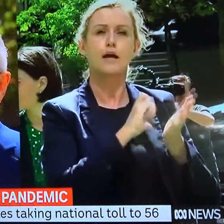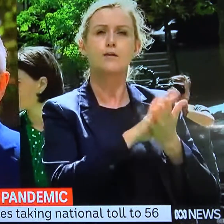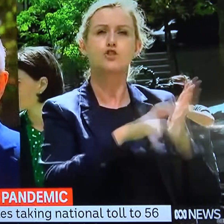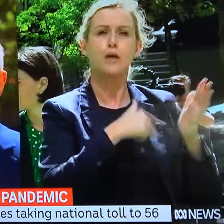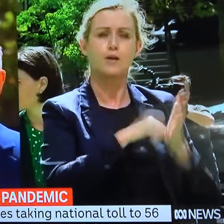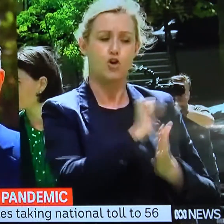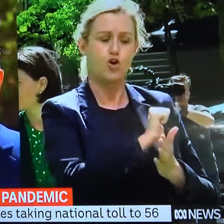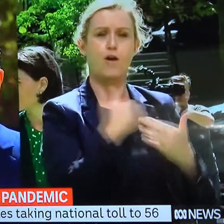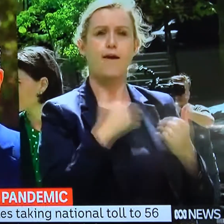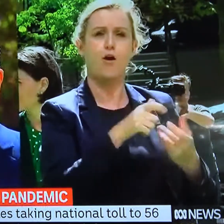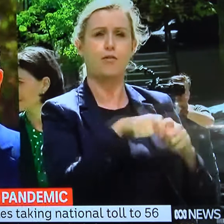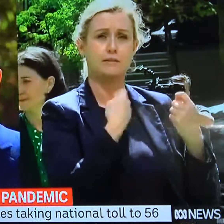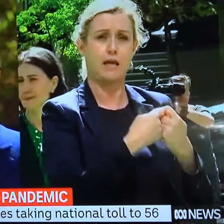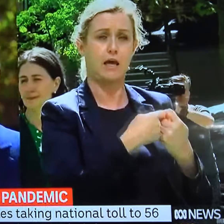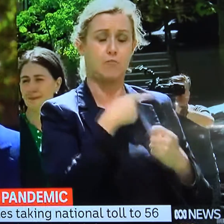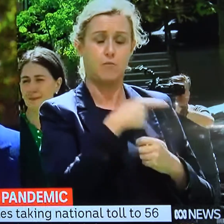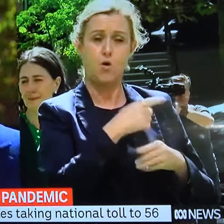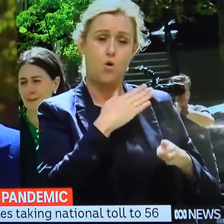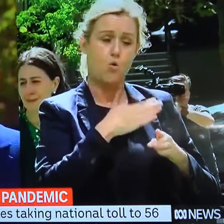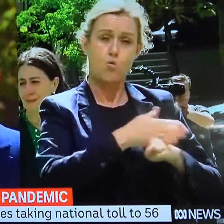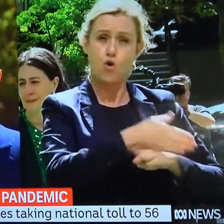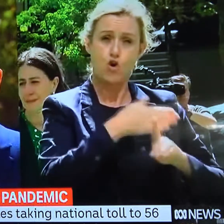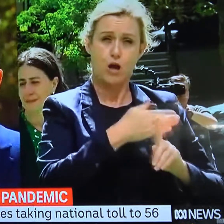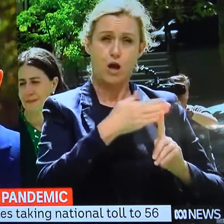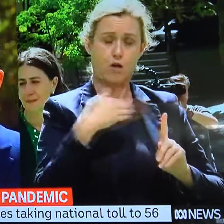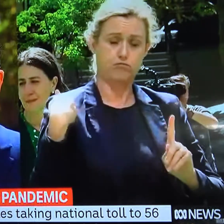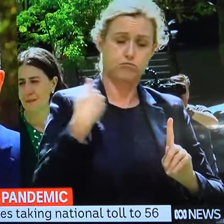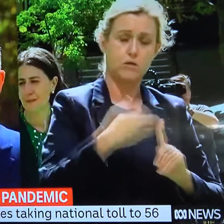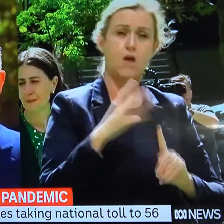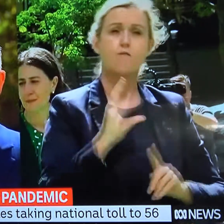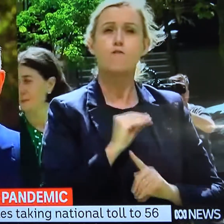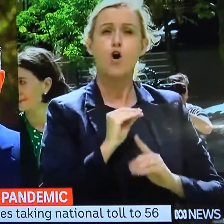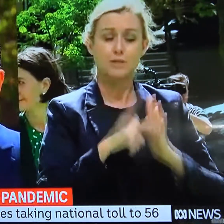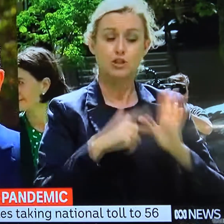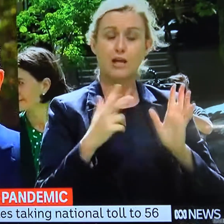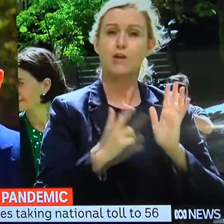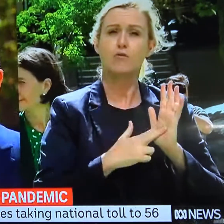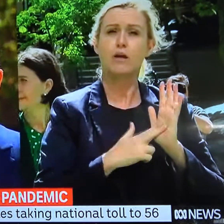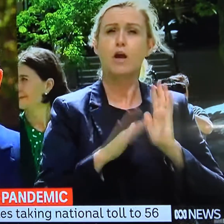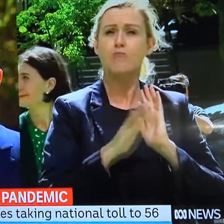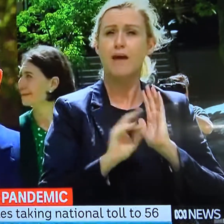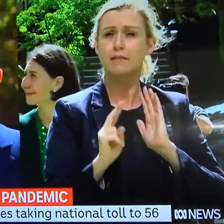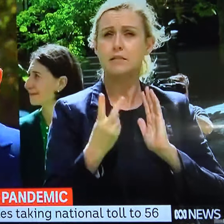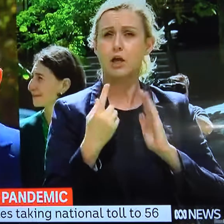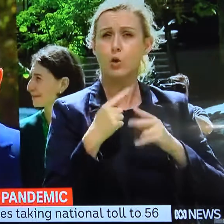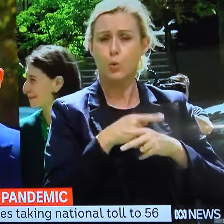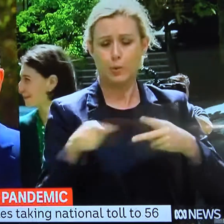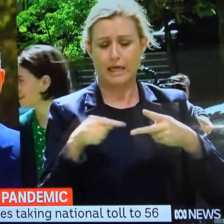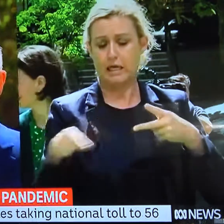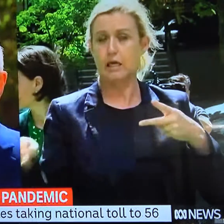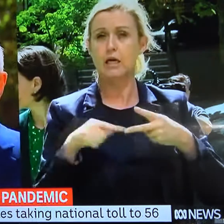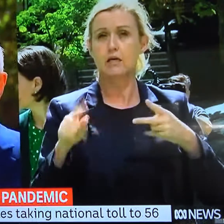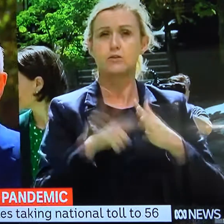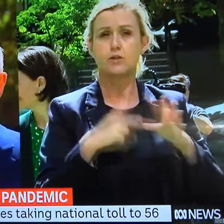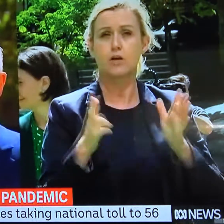been working on this crisis now continually since about the 2nd week of January, when it really started to take control